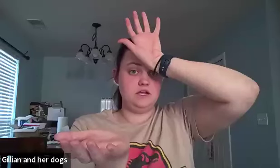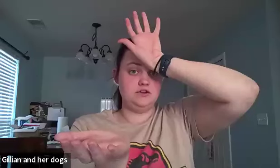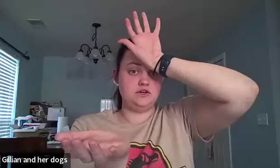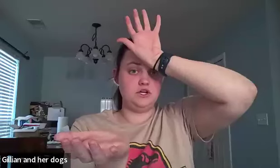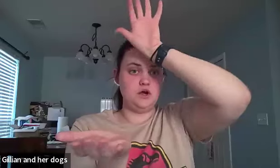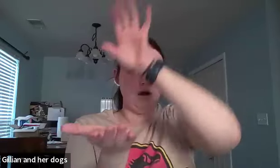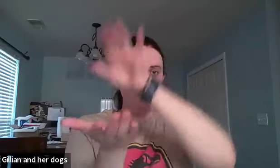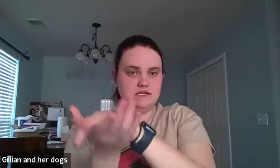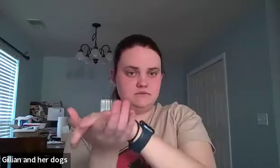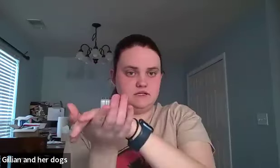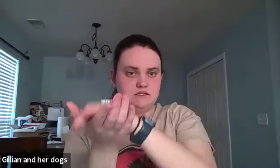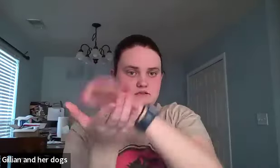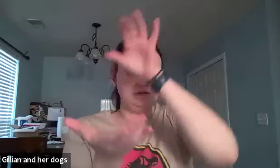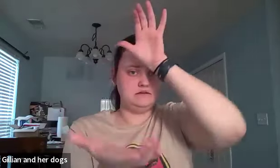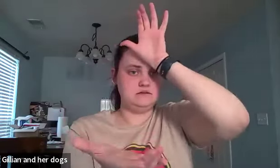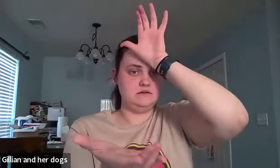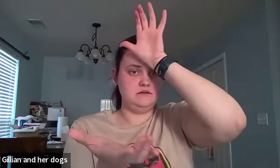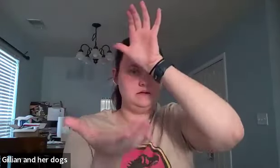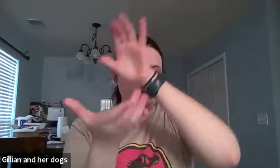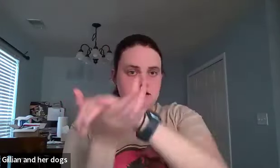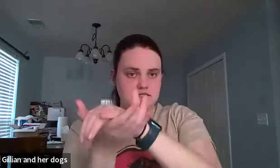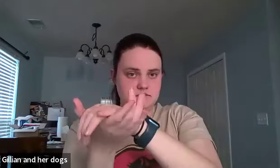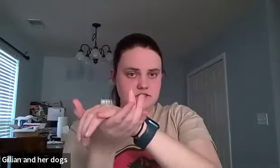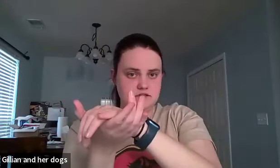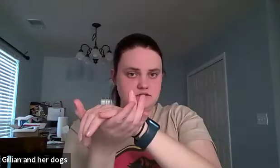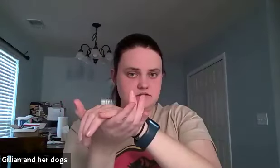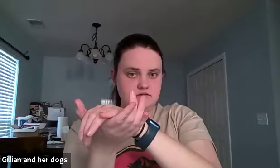and you're going to go husband, husband,